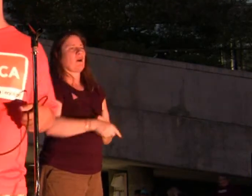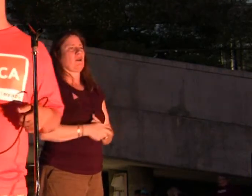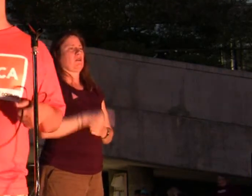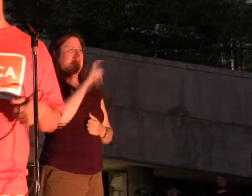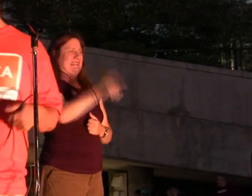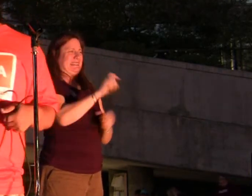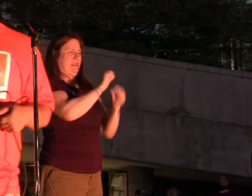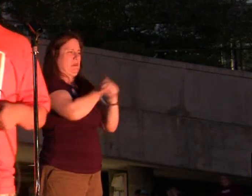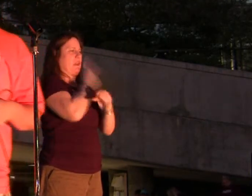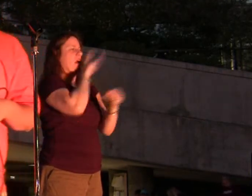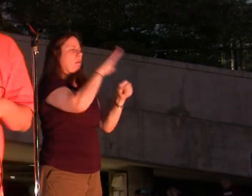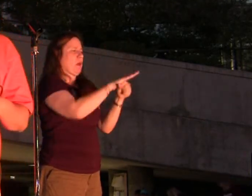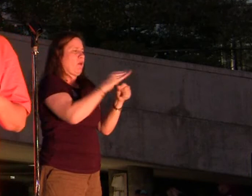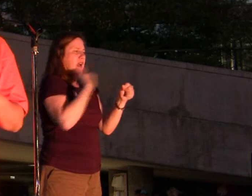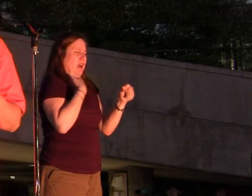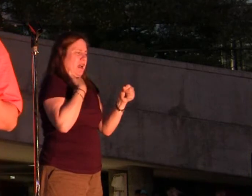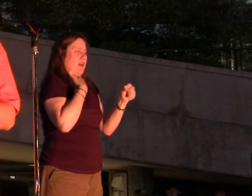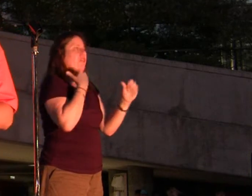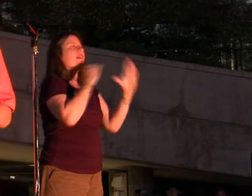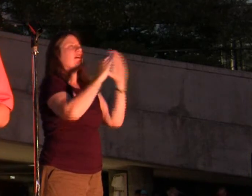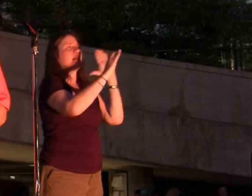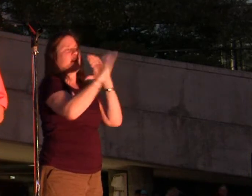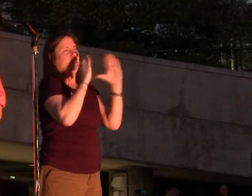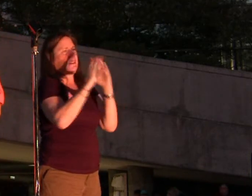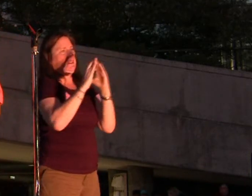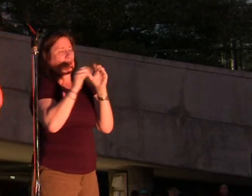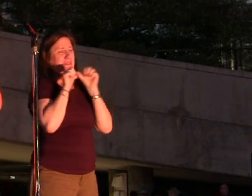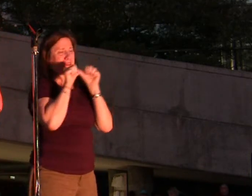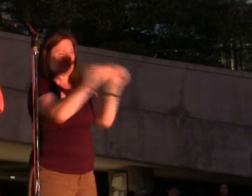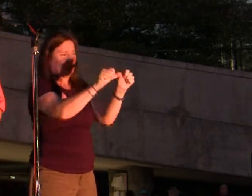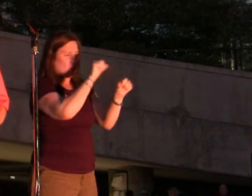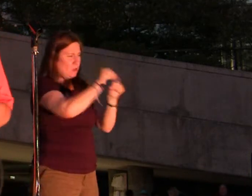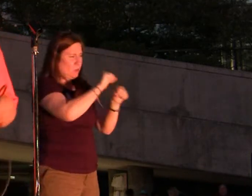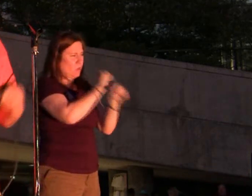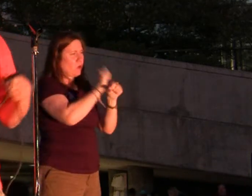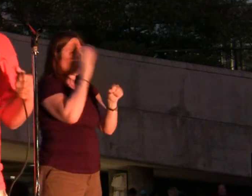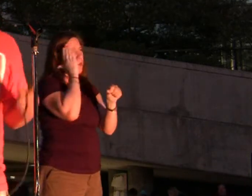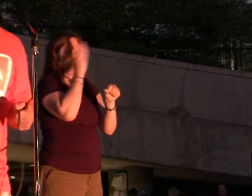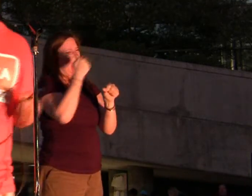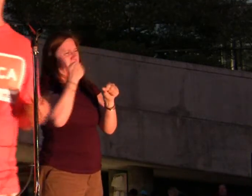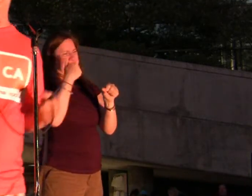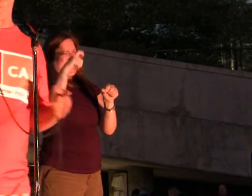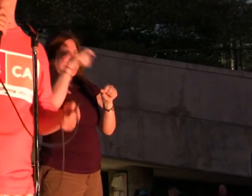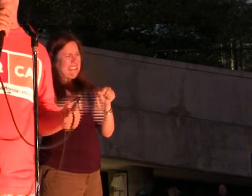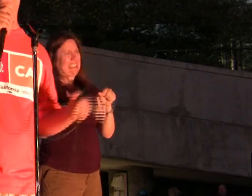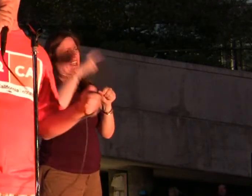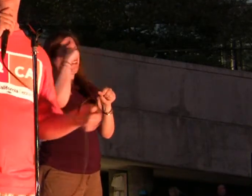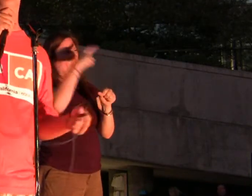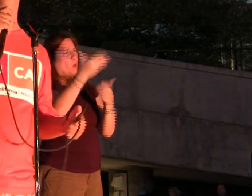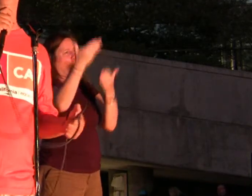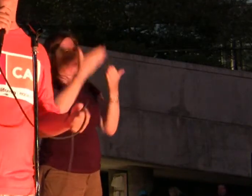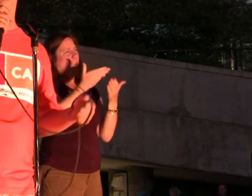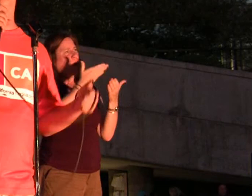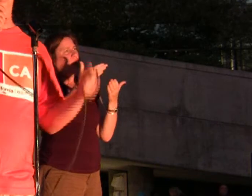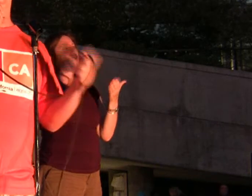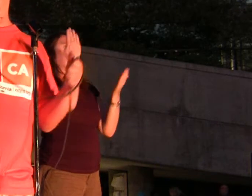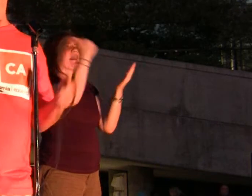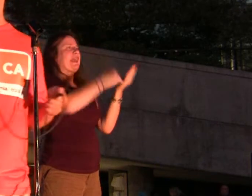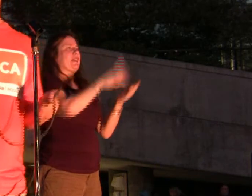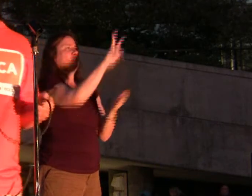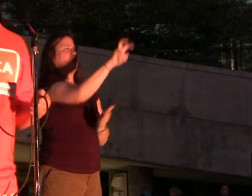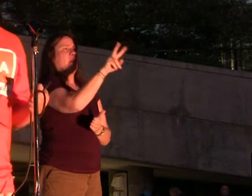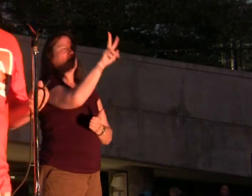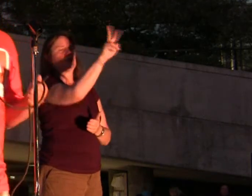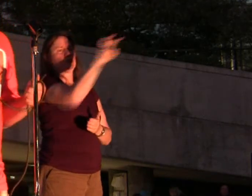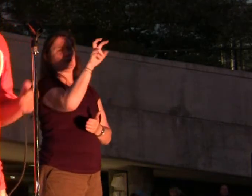make a commitment to have those conversations and to continue the work that it takes to bring this back to the ballot in 2012 and